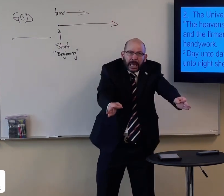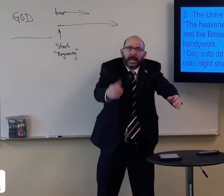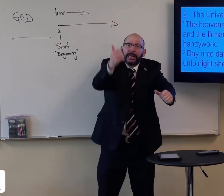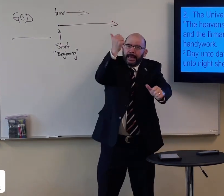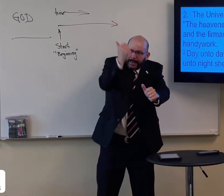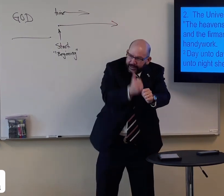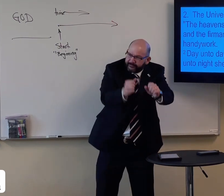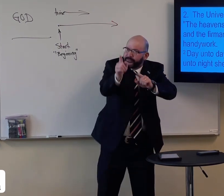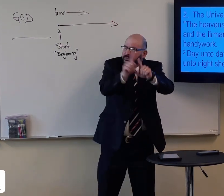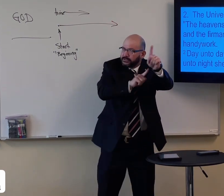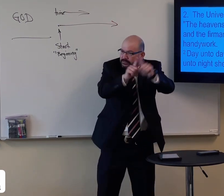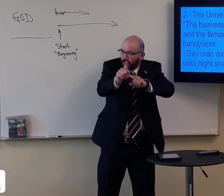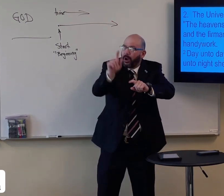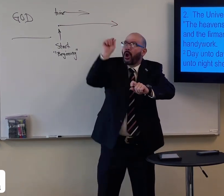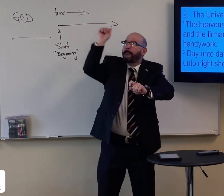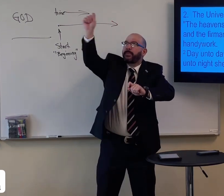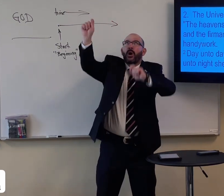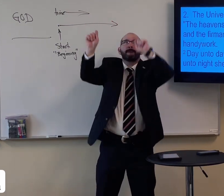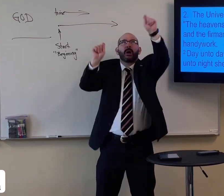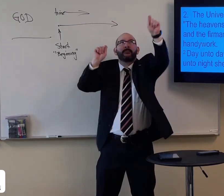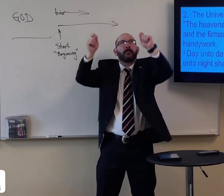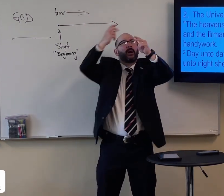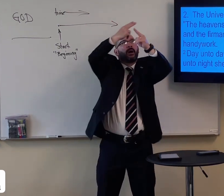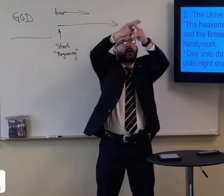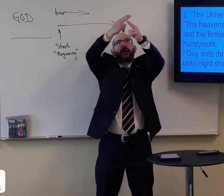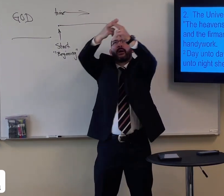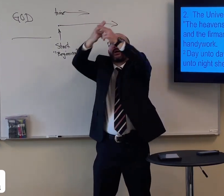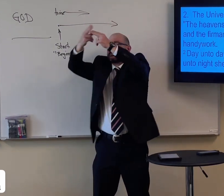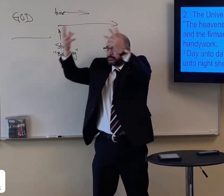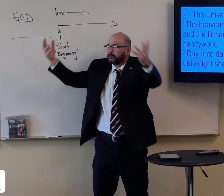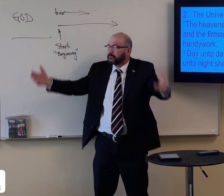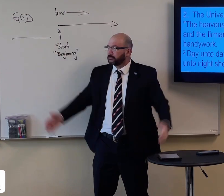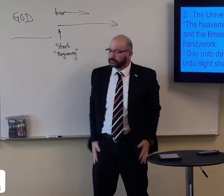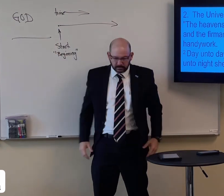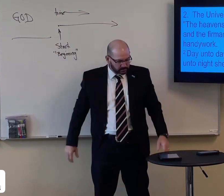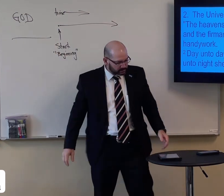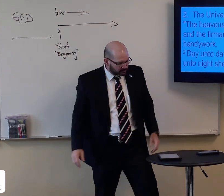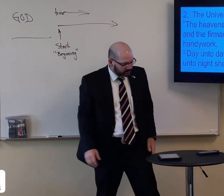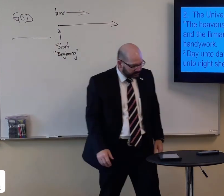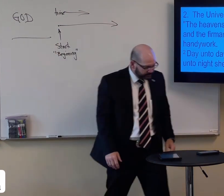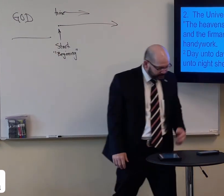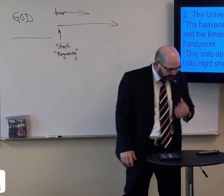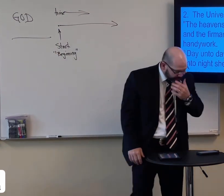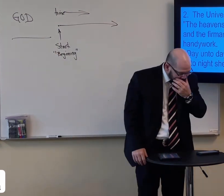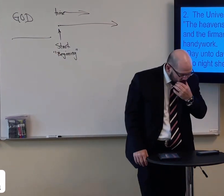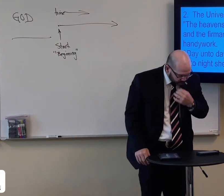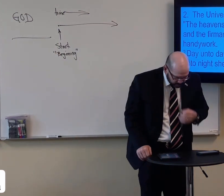God decided how, where every star was going to be, and he gave every star a name.